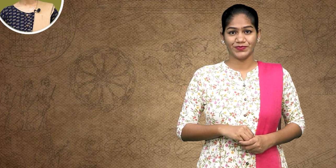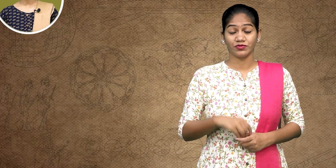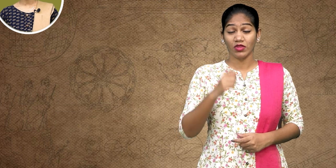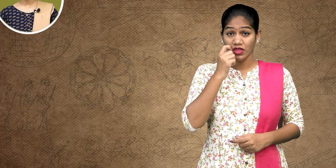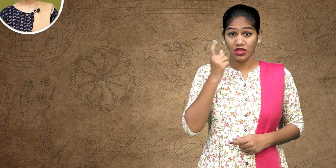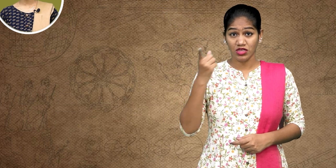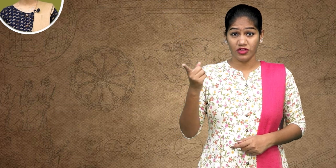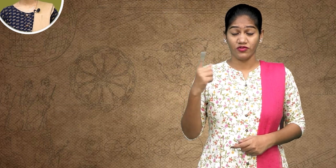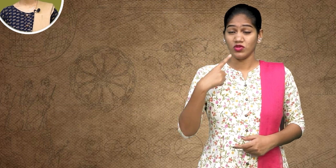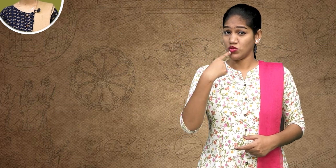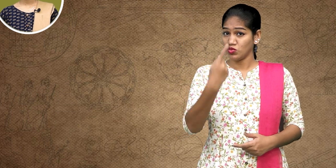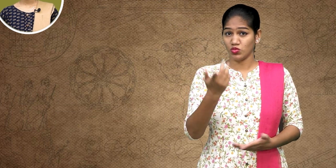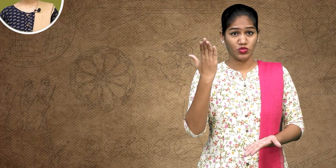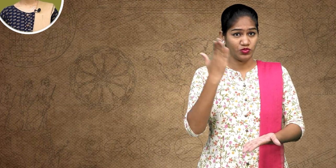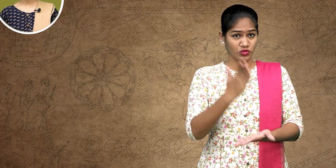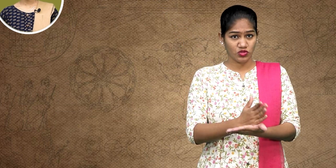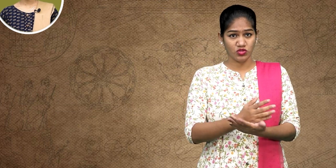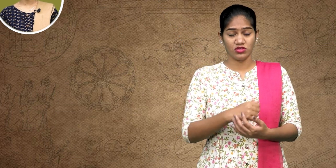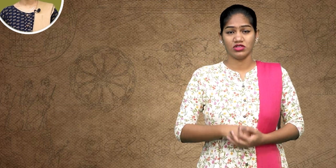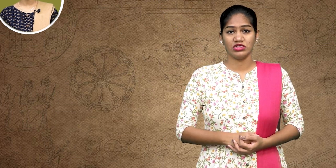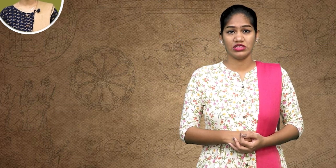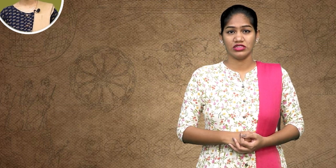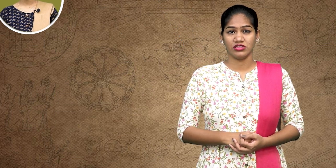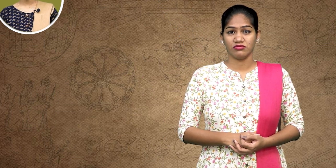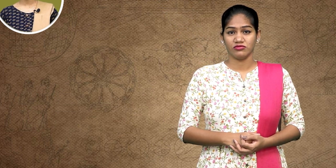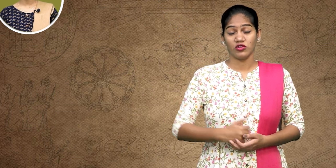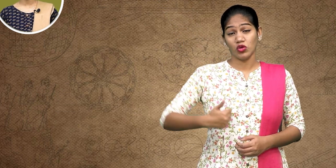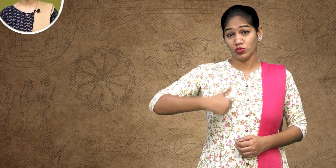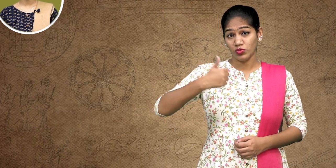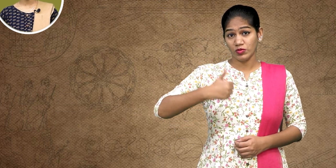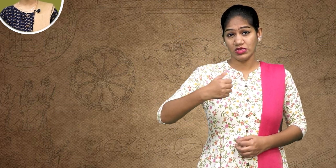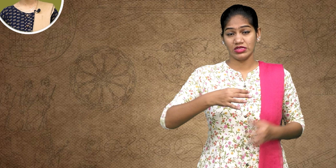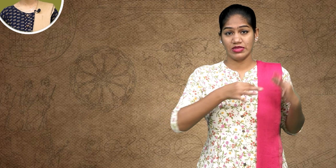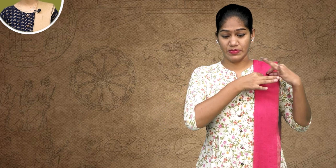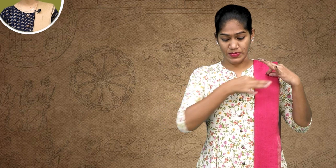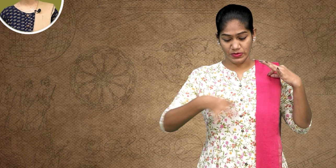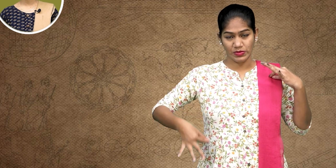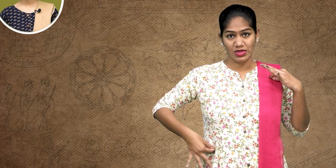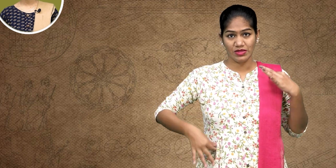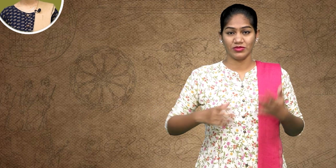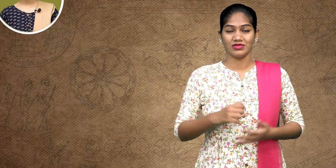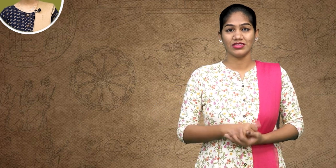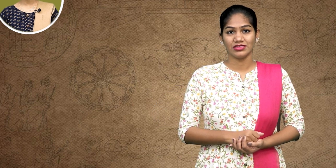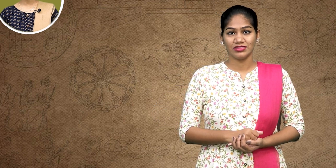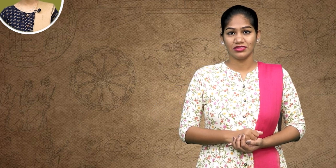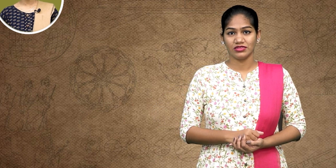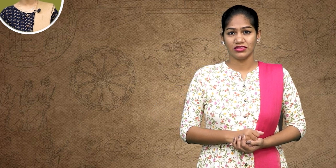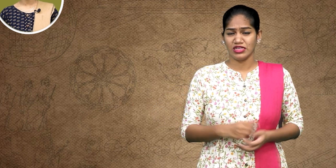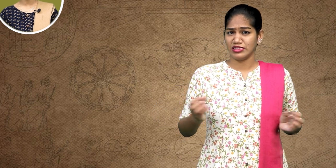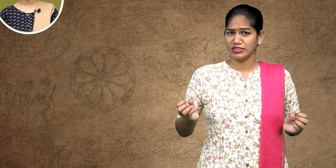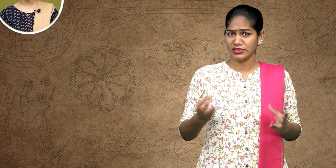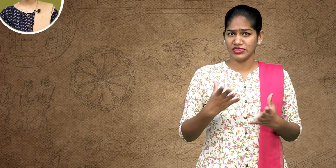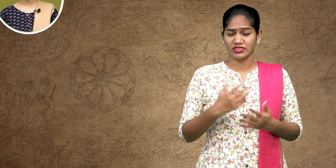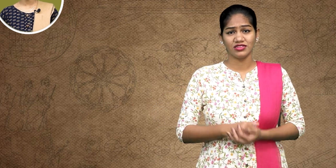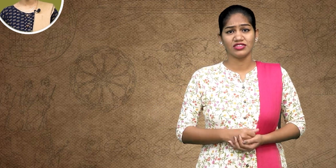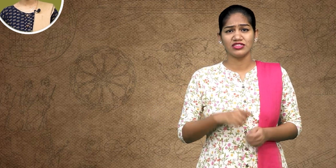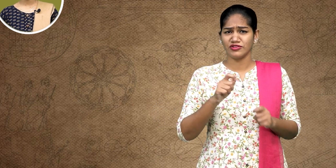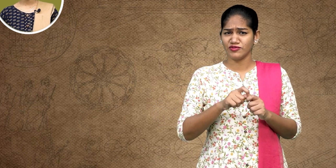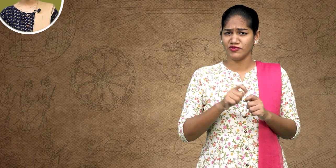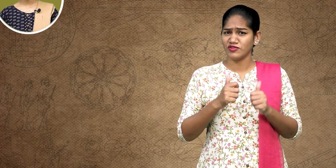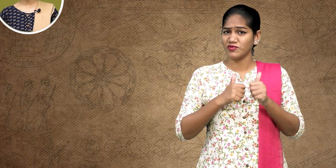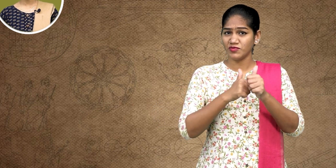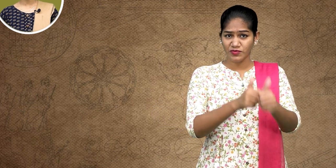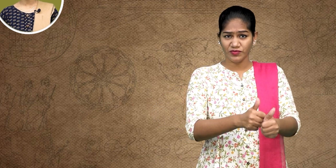He was opposed to the domination of the Brahmins and started the practice